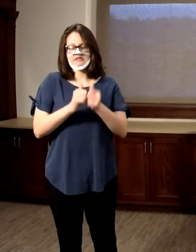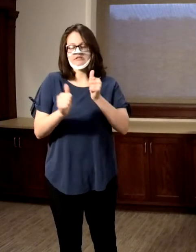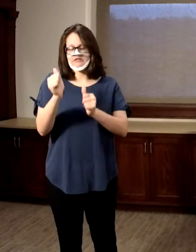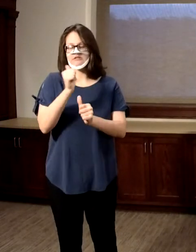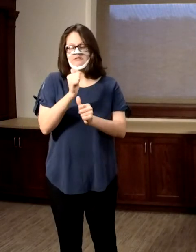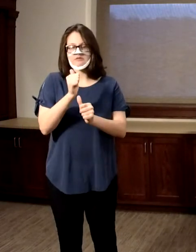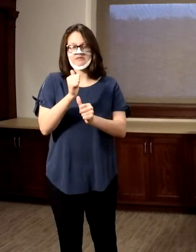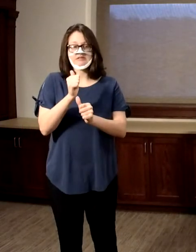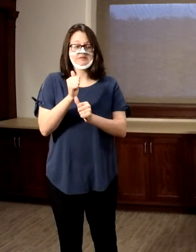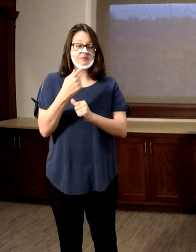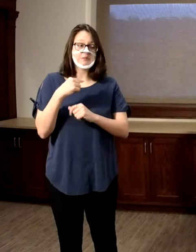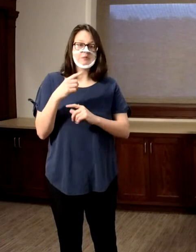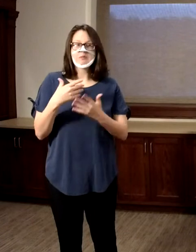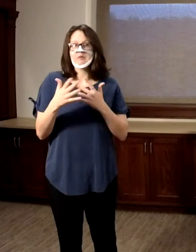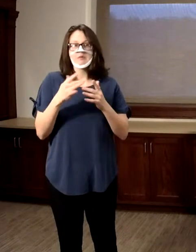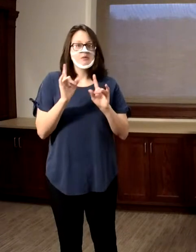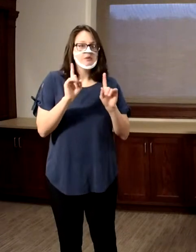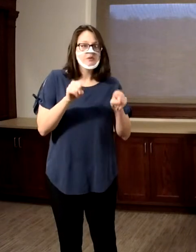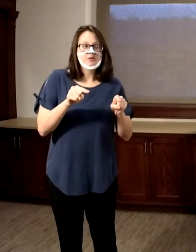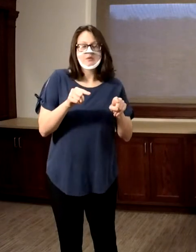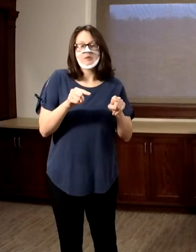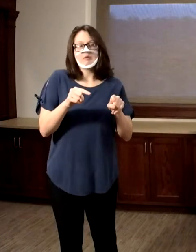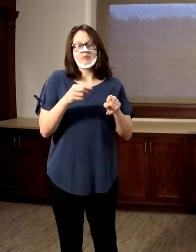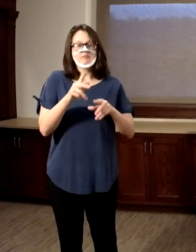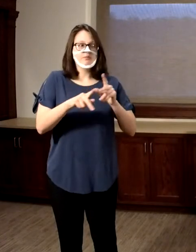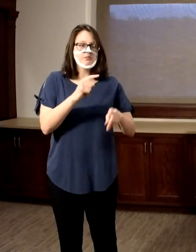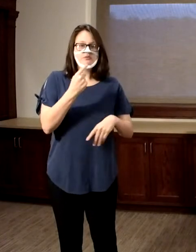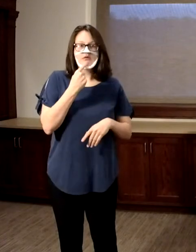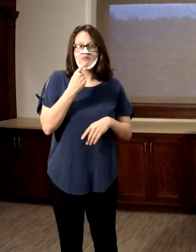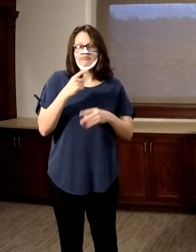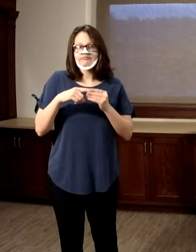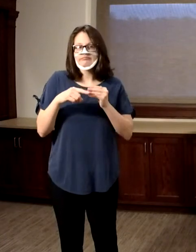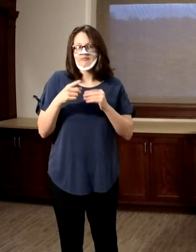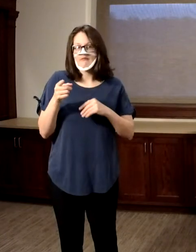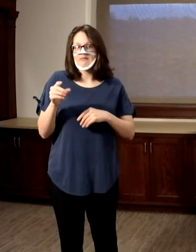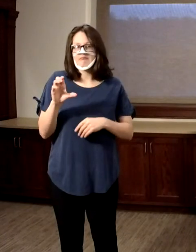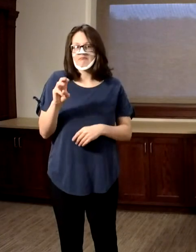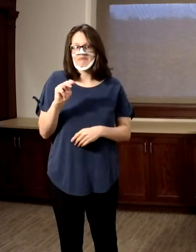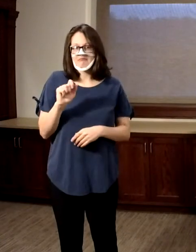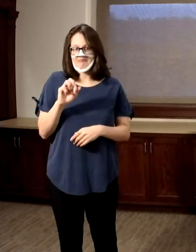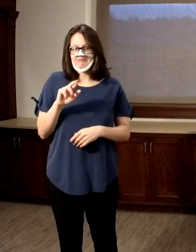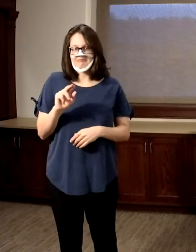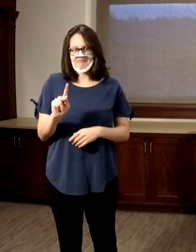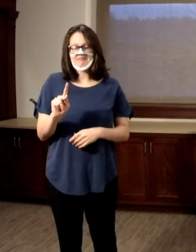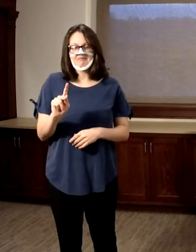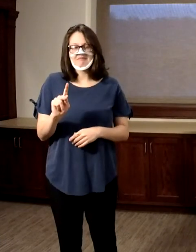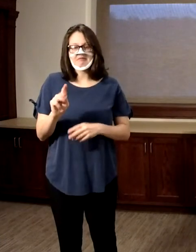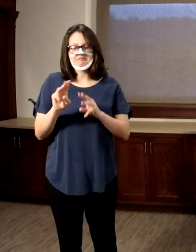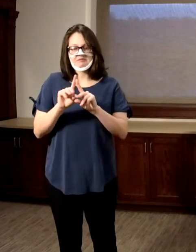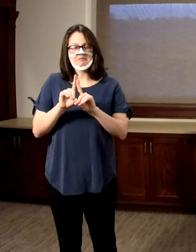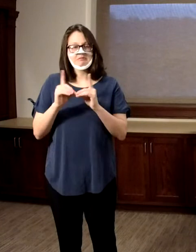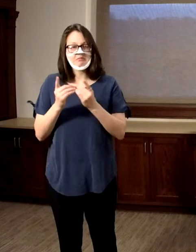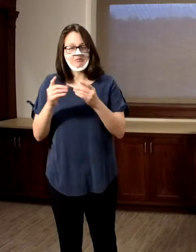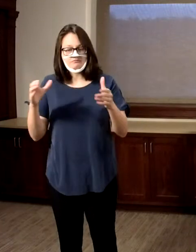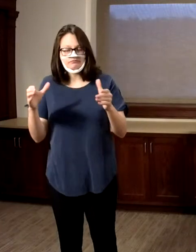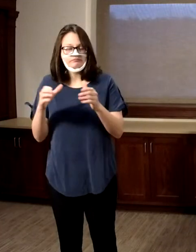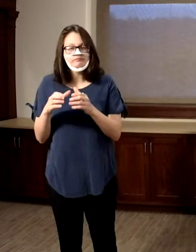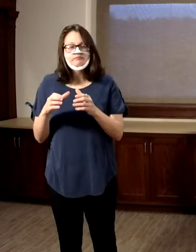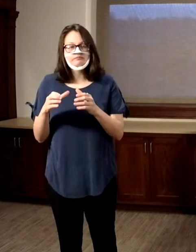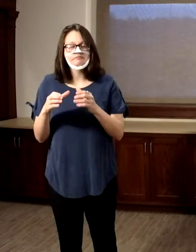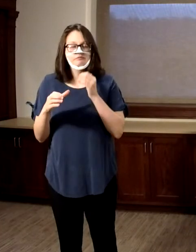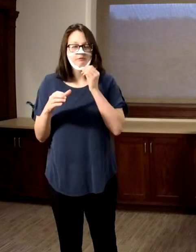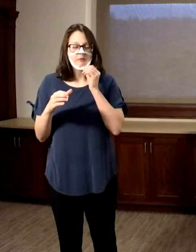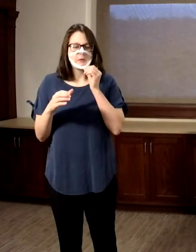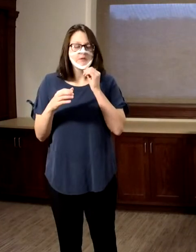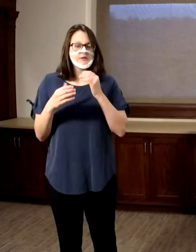Mark Cherna and the innovative things that Mark has done in bringing a department together, whether it's the behavioral health and